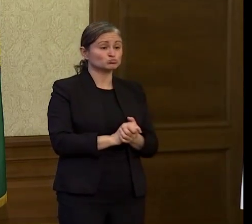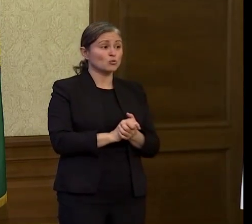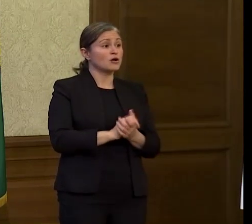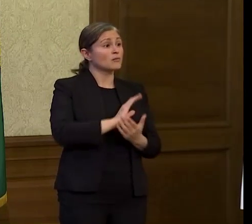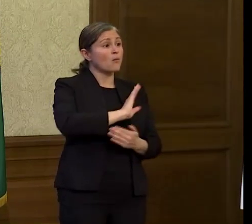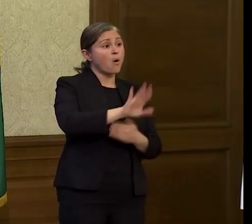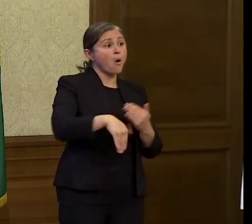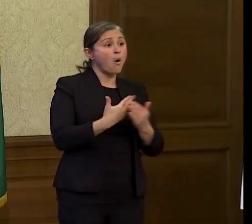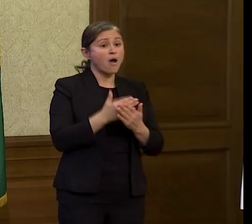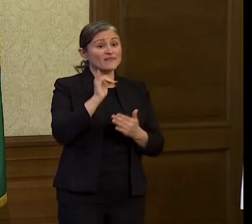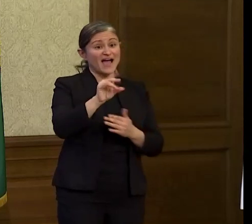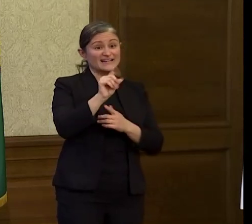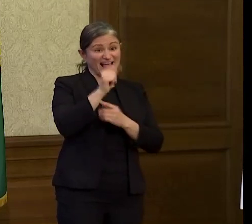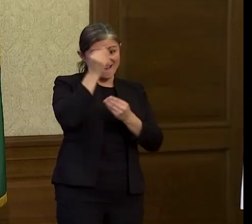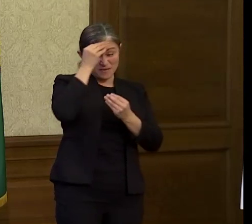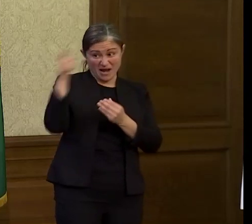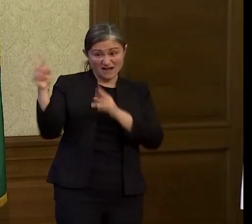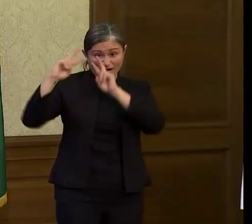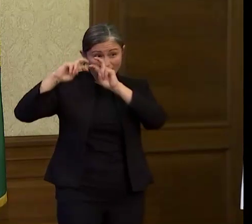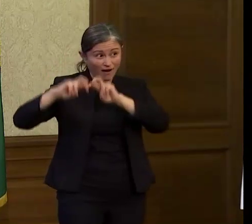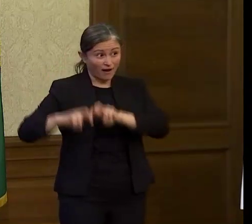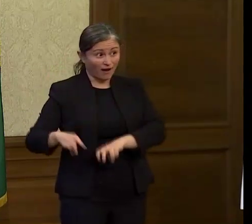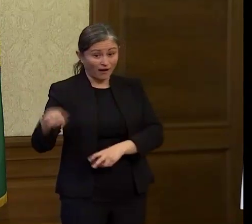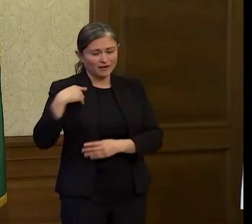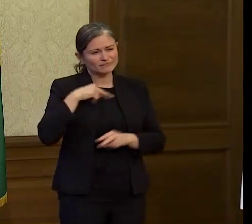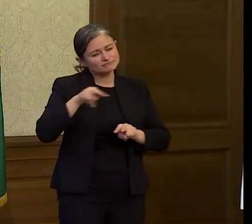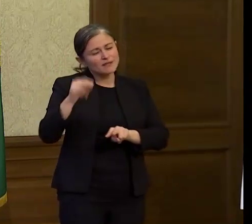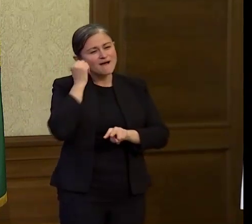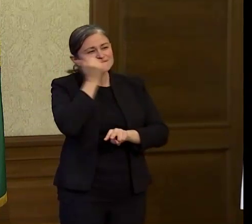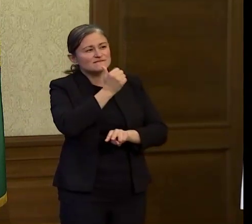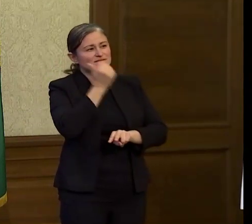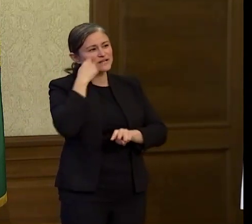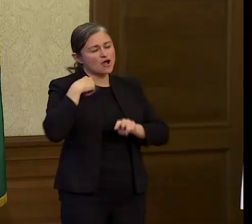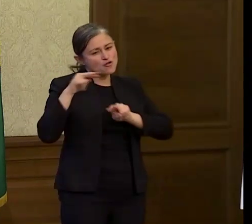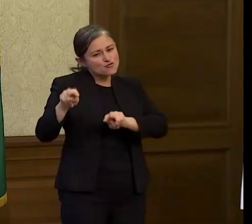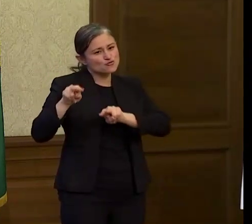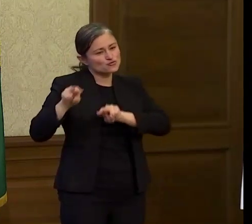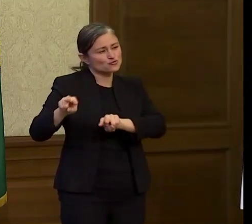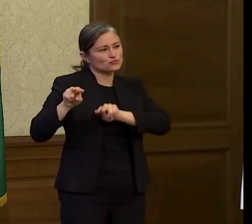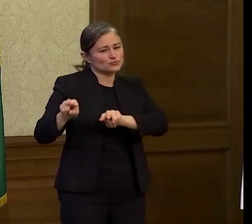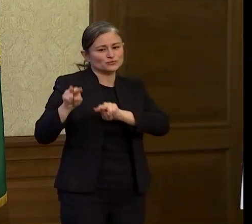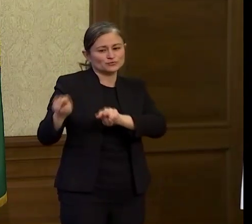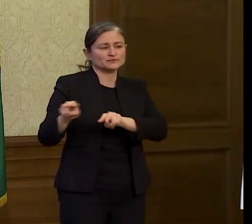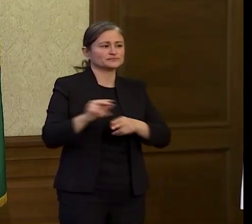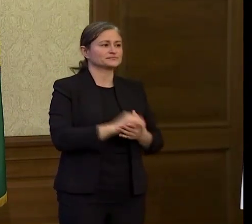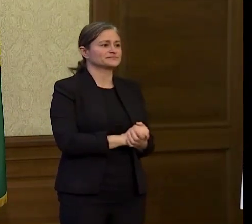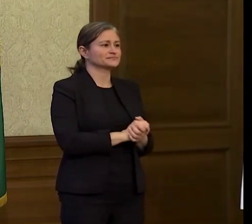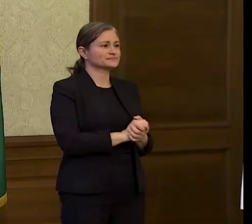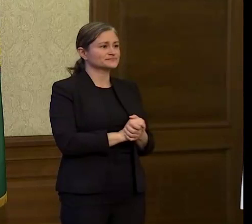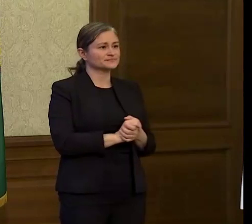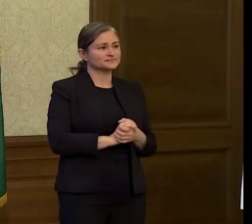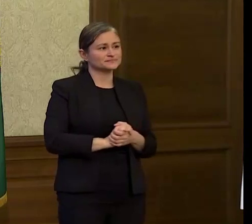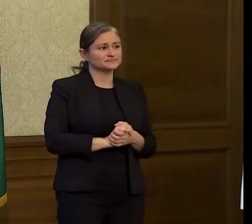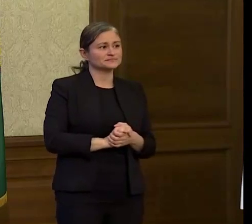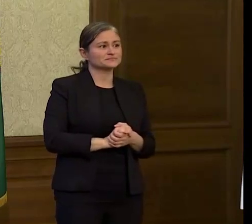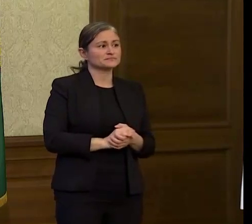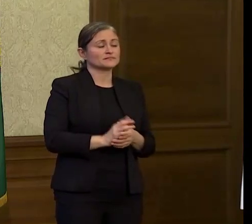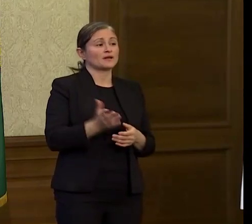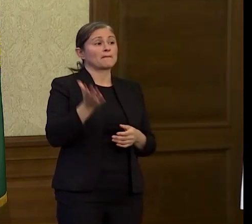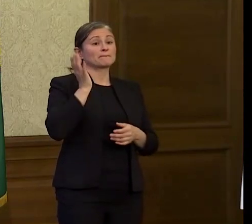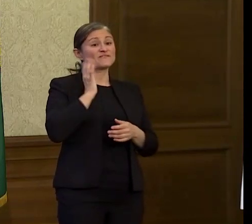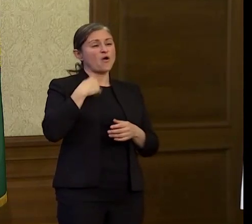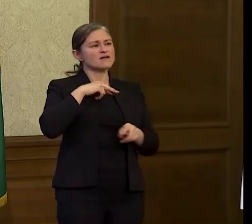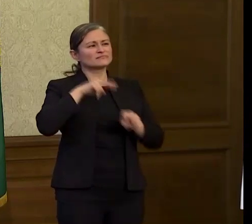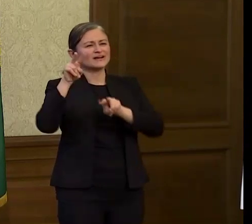make a good decision. There is a legitimate concern by looking at other viruses that these